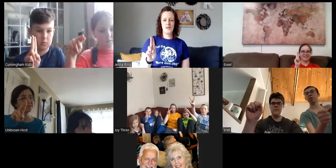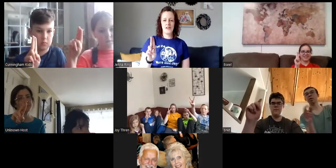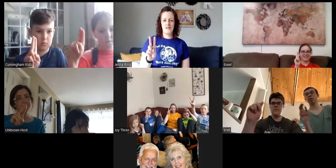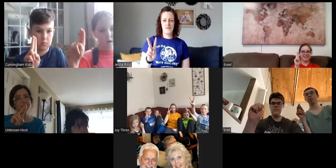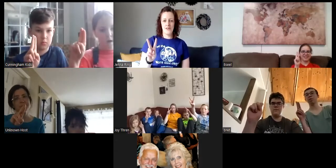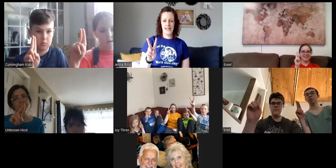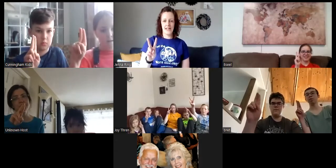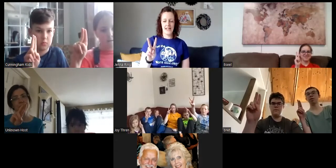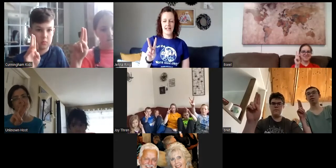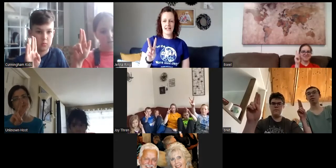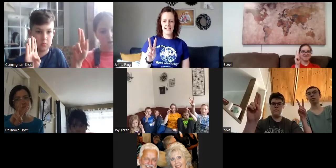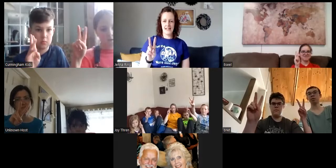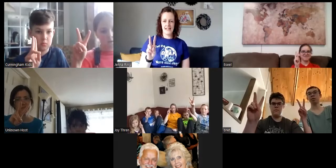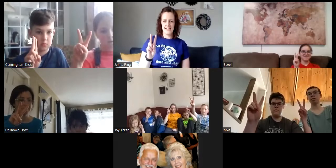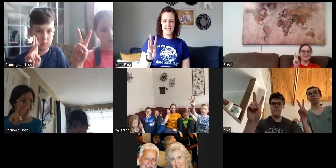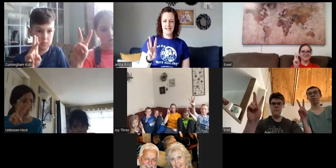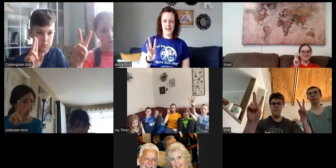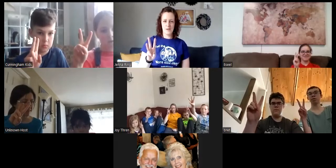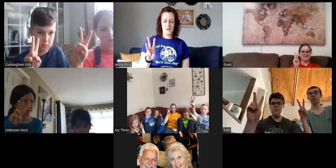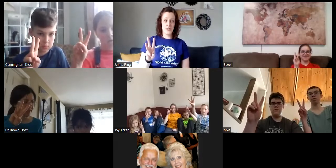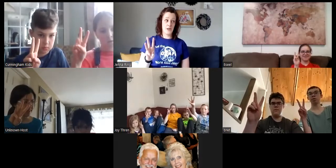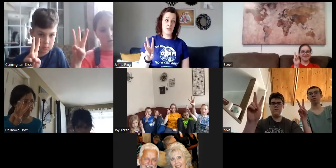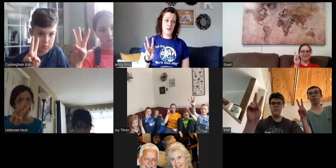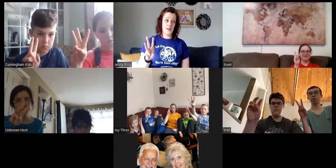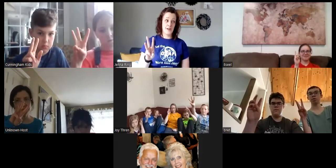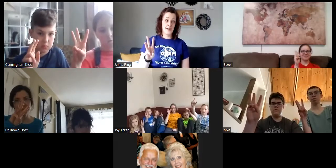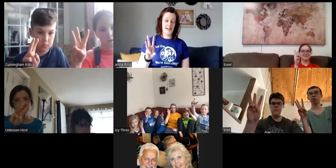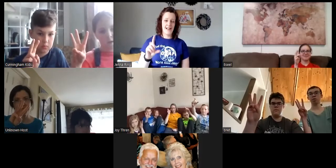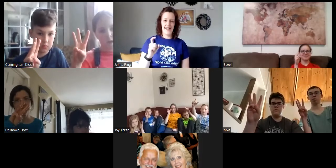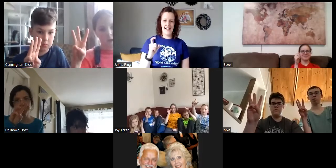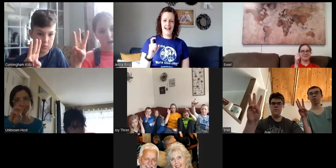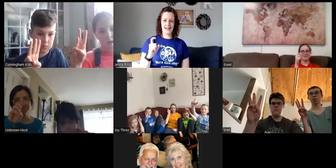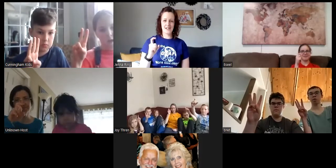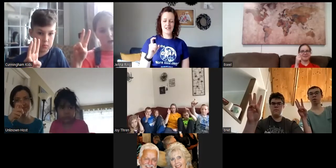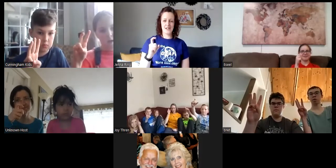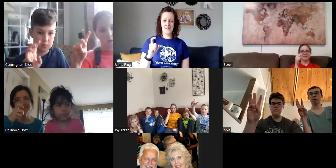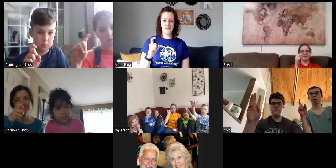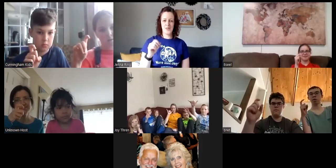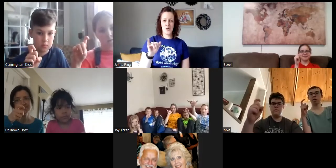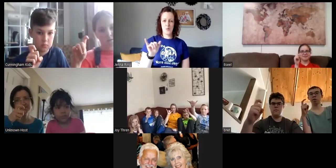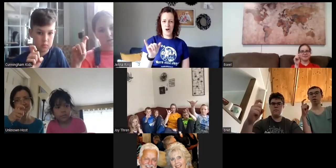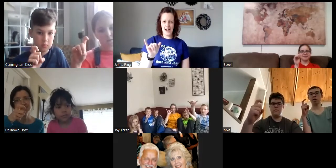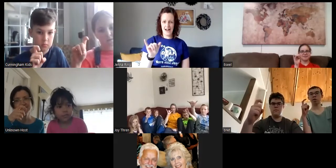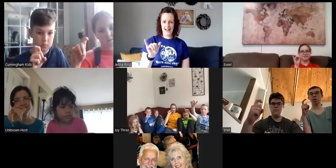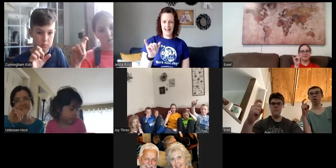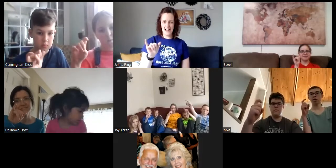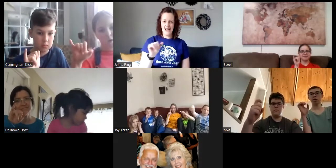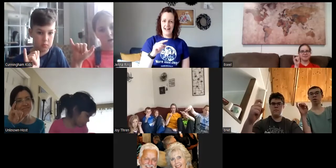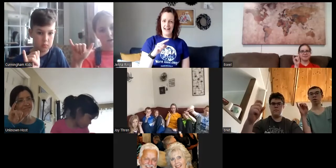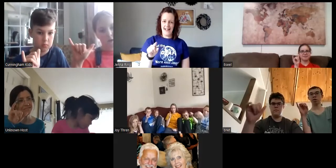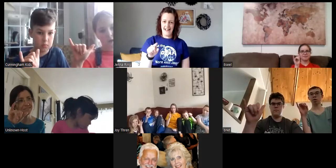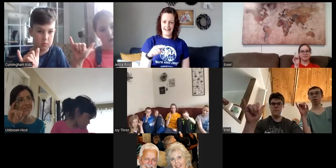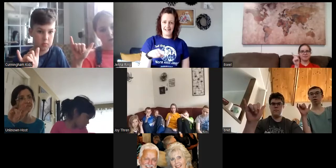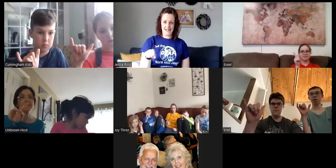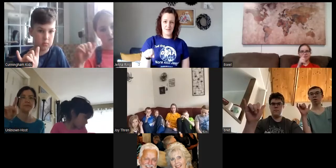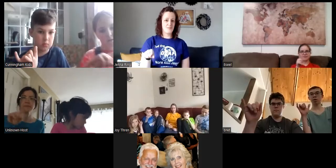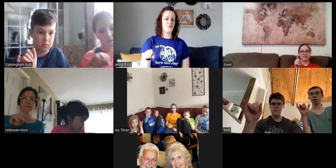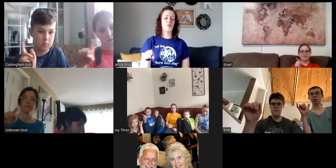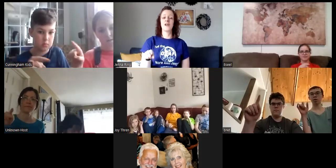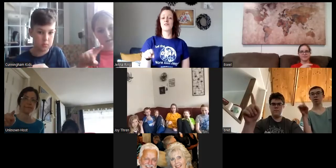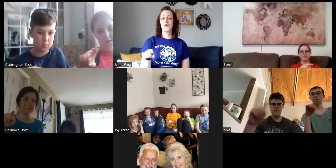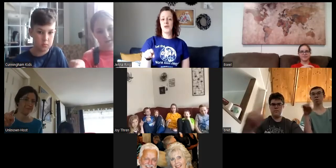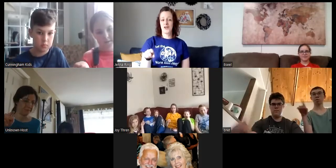U, V, W, X, Y,